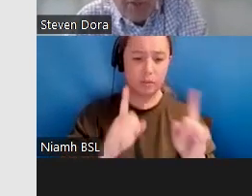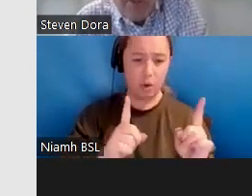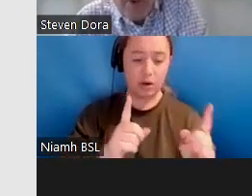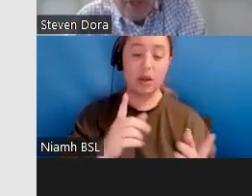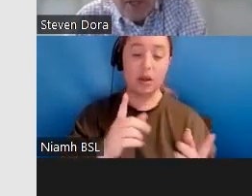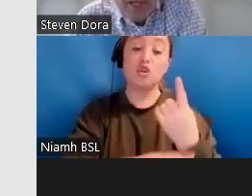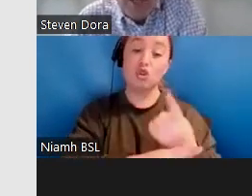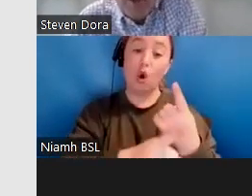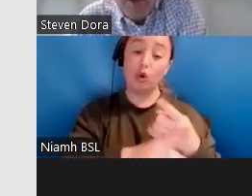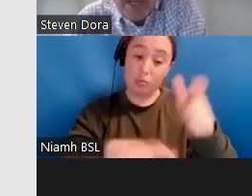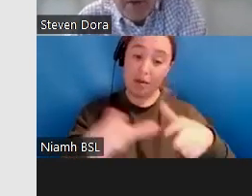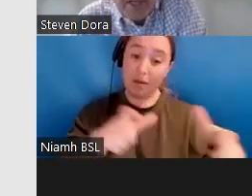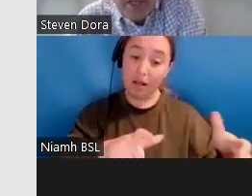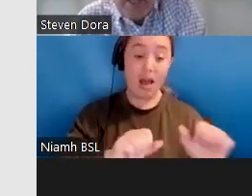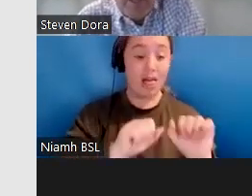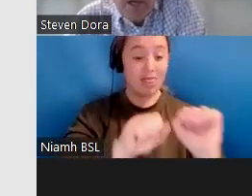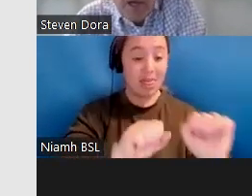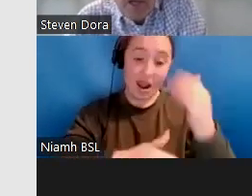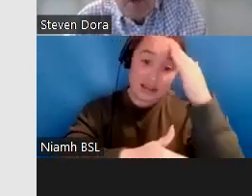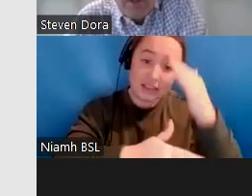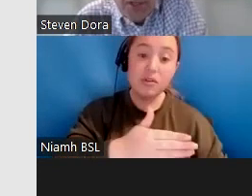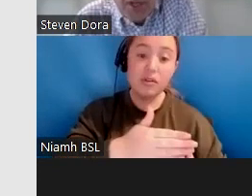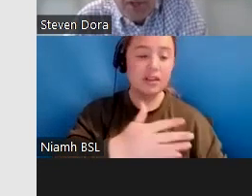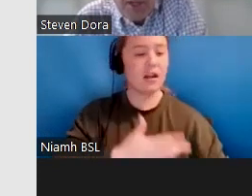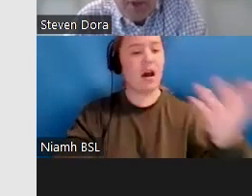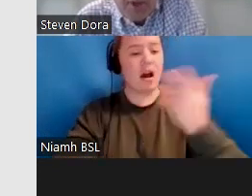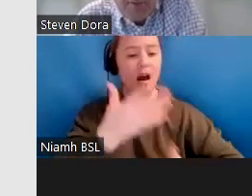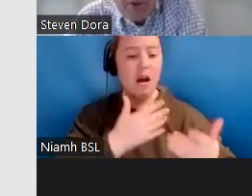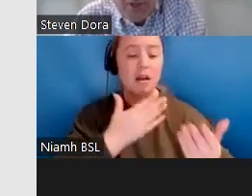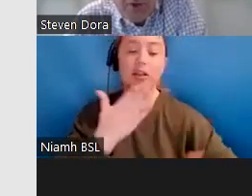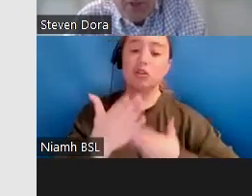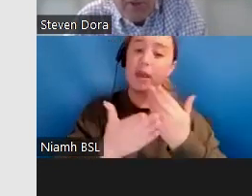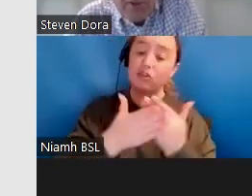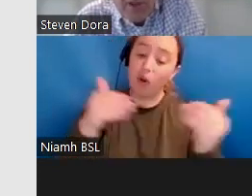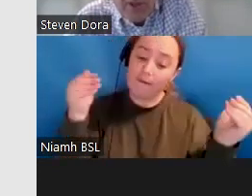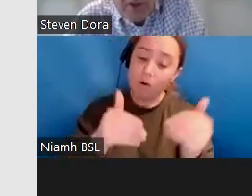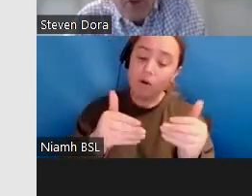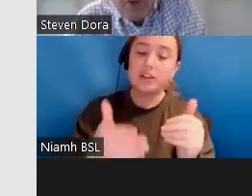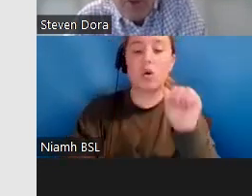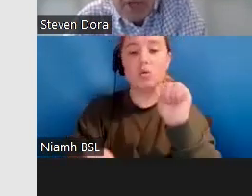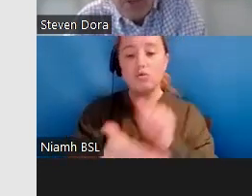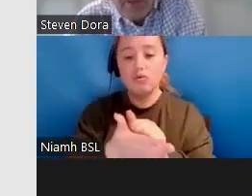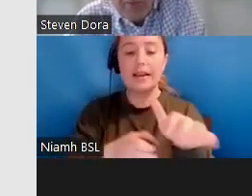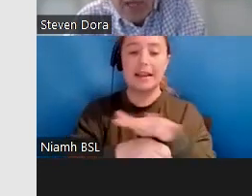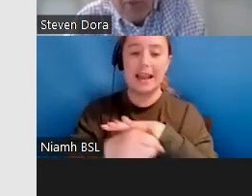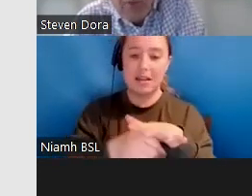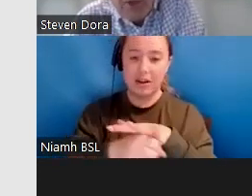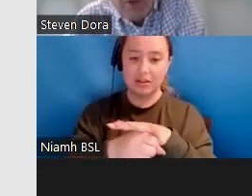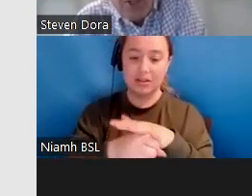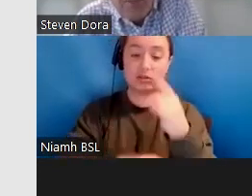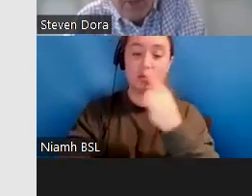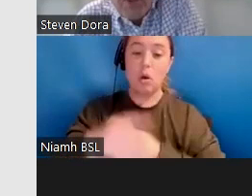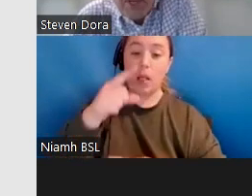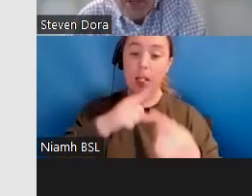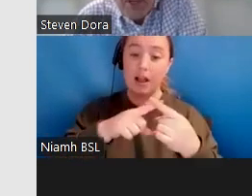that we focus our attention on the right areas. So last year, as part of the process towards the development of a new annual delivery plan, we